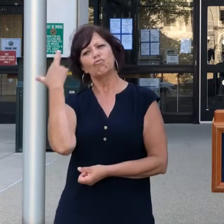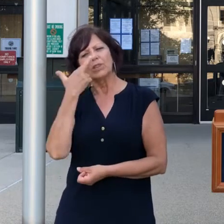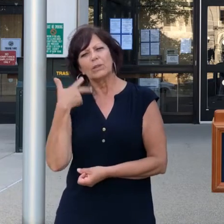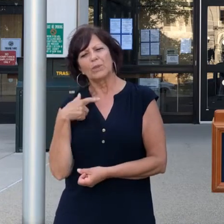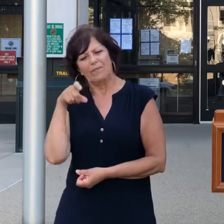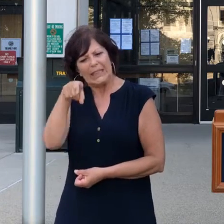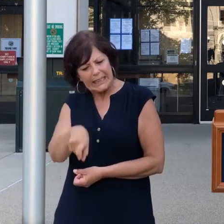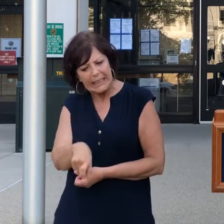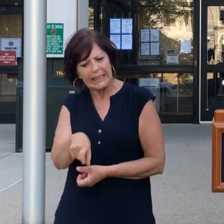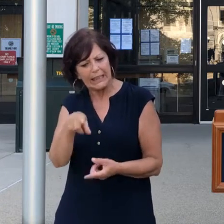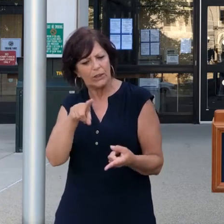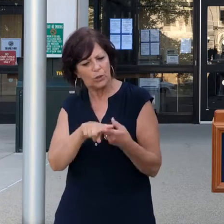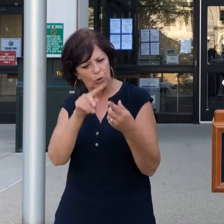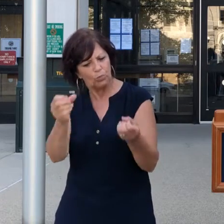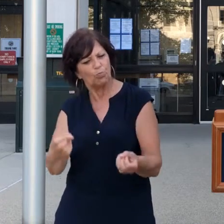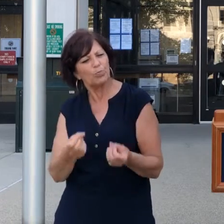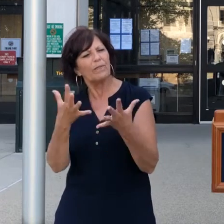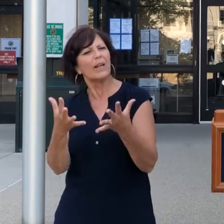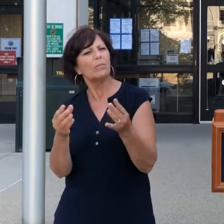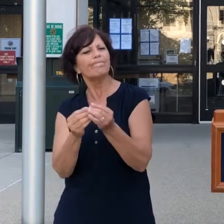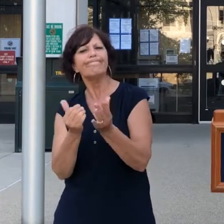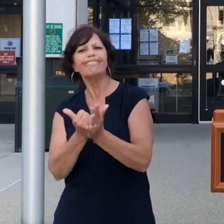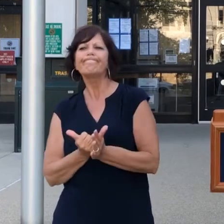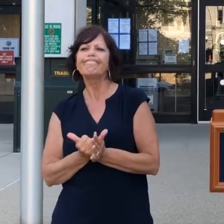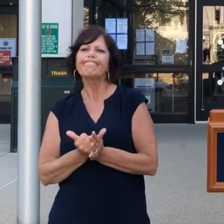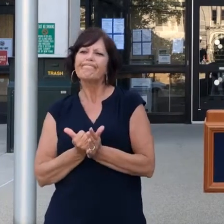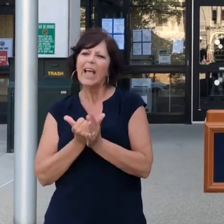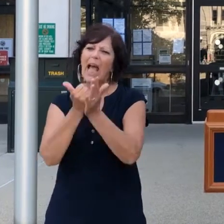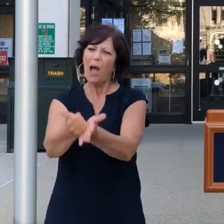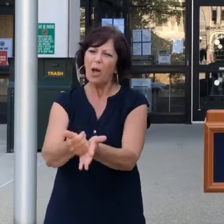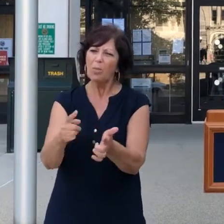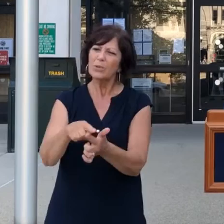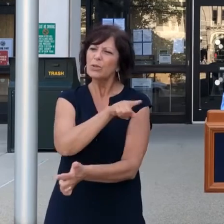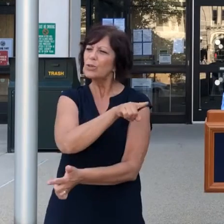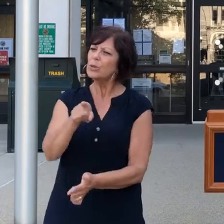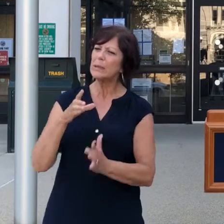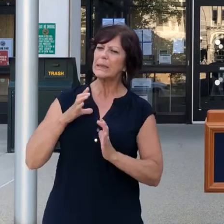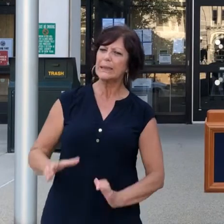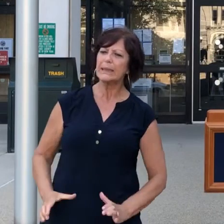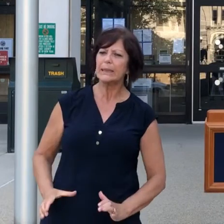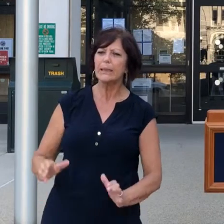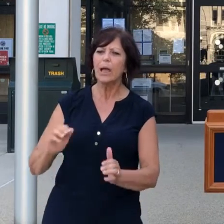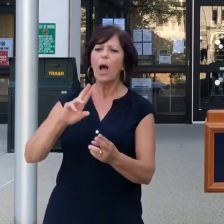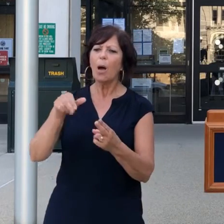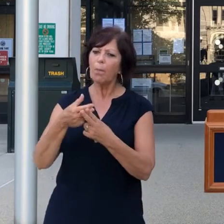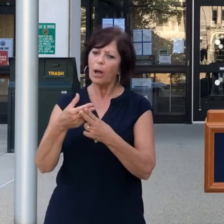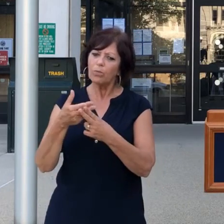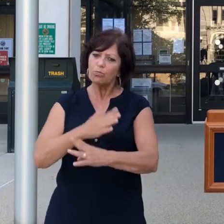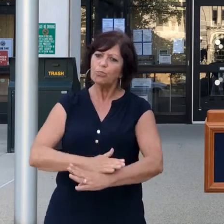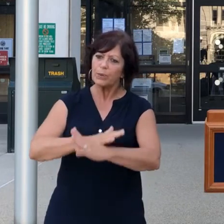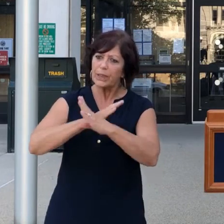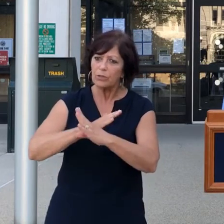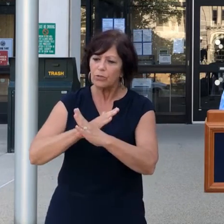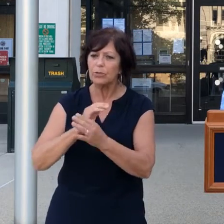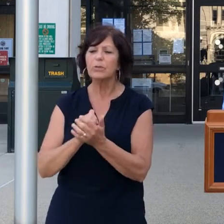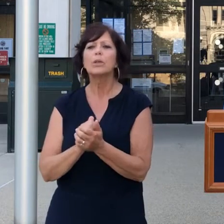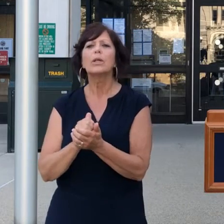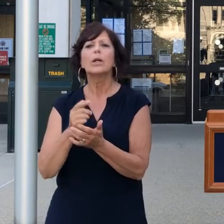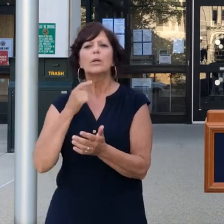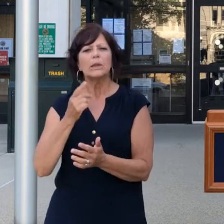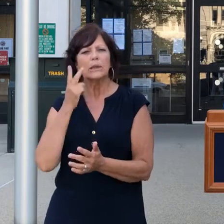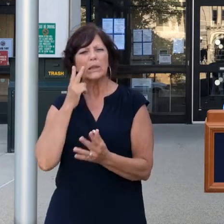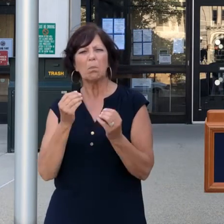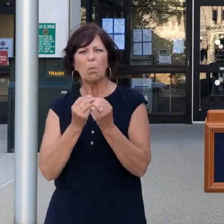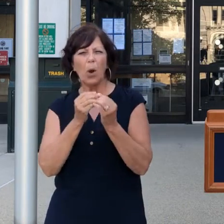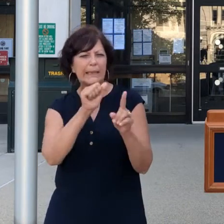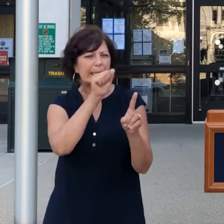need to provide additional assistance to our citizens with regards to consumer protection matters. We were seeing more